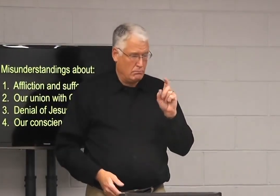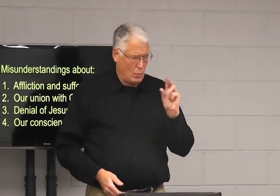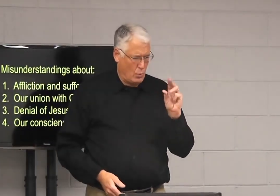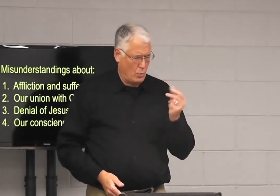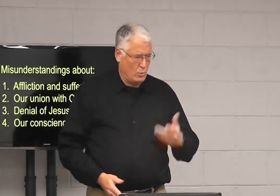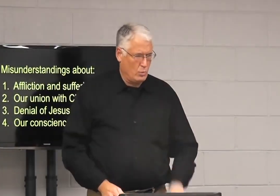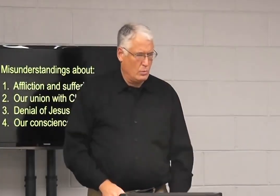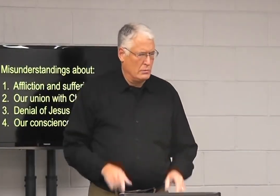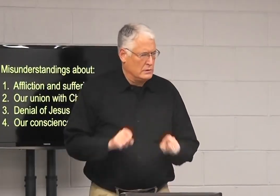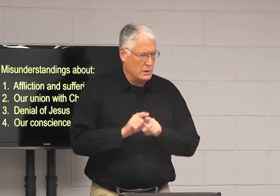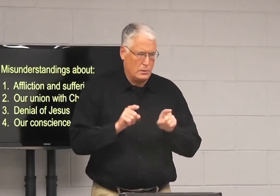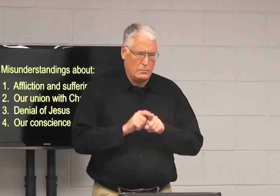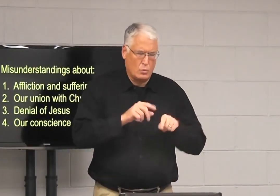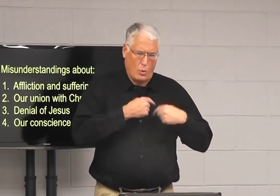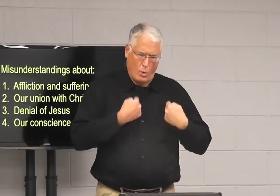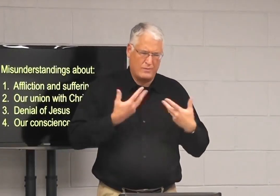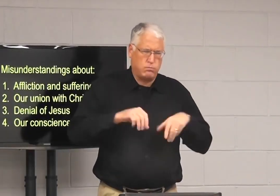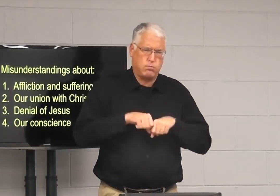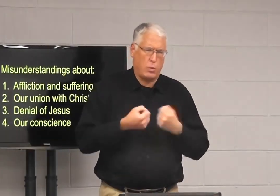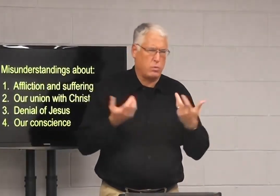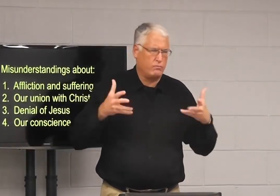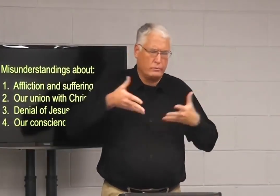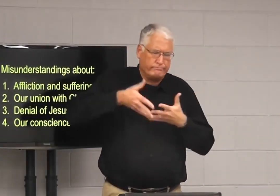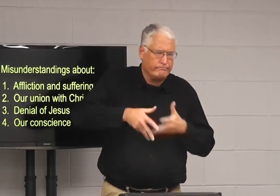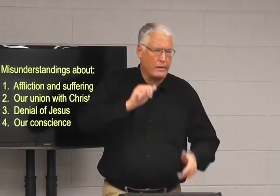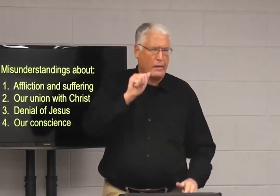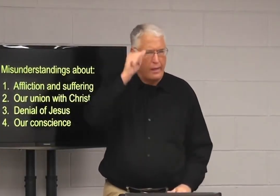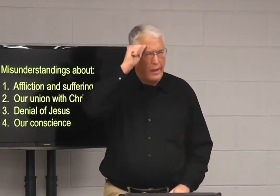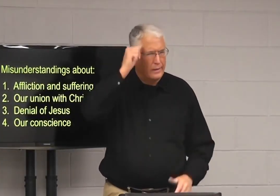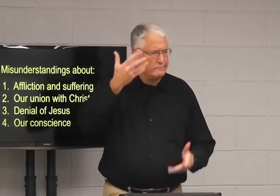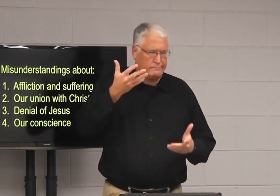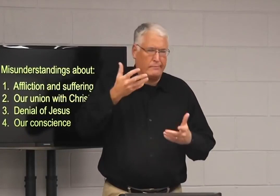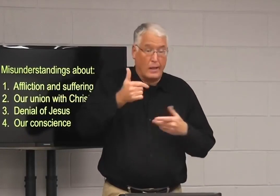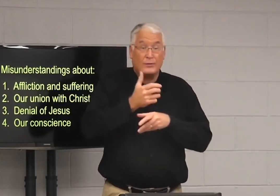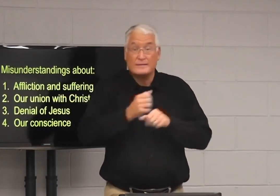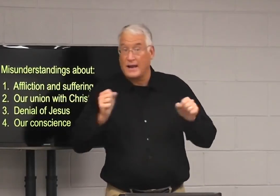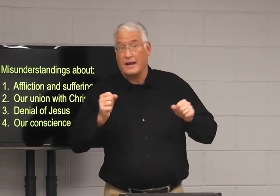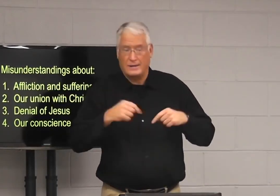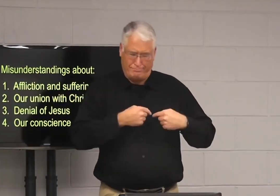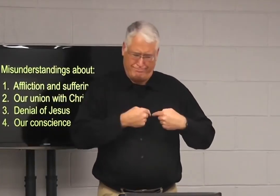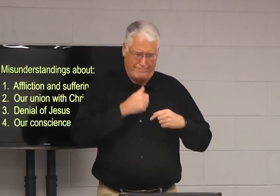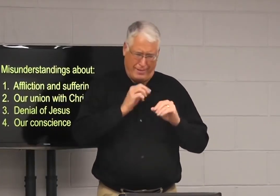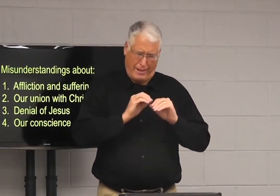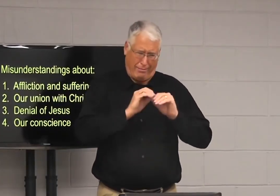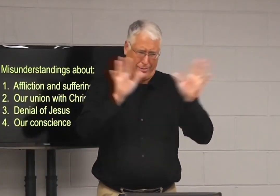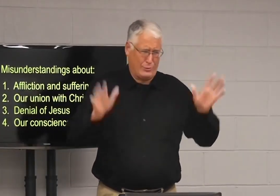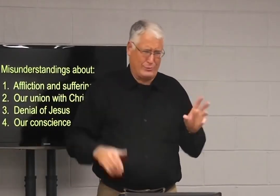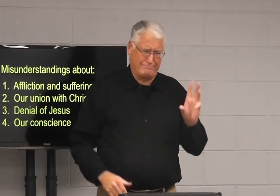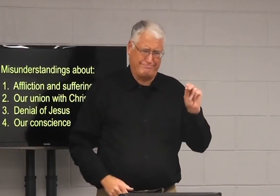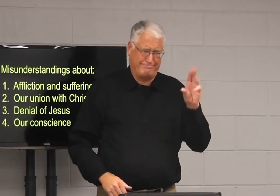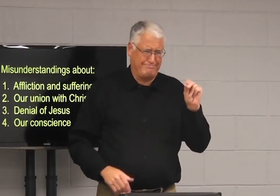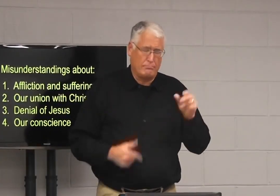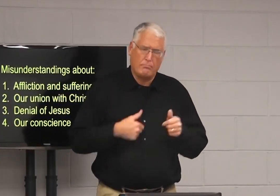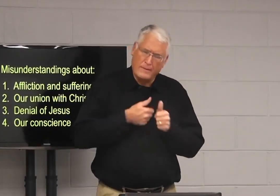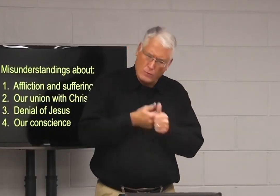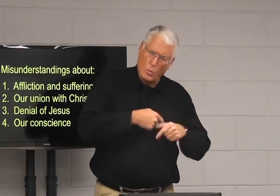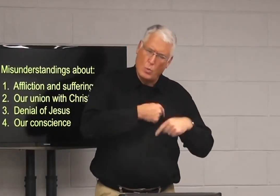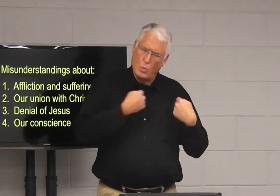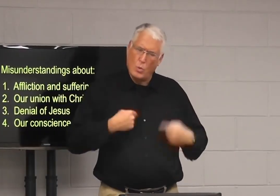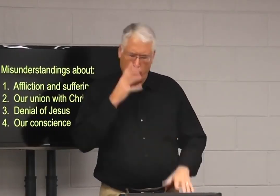you still follow it? No, you sure wouldn't. You know, our heart is broken. It comes from the lineage of Adam.